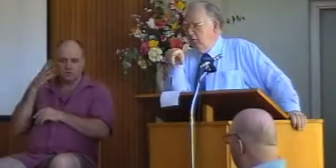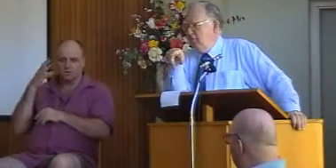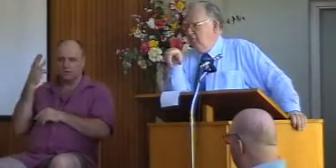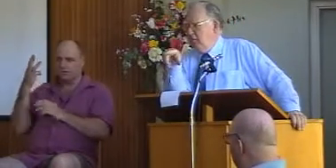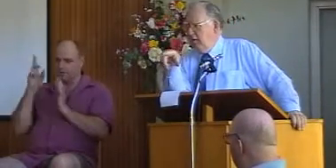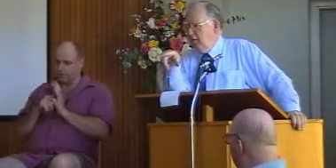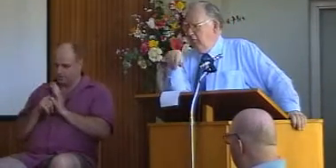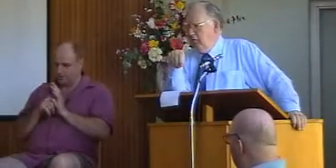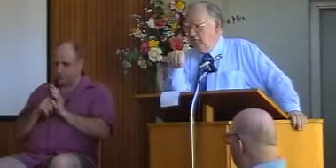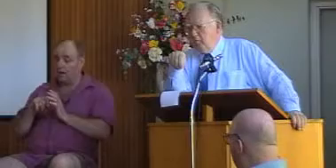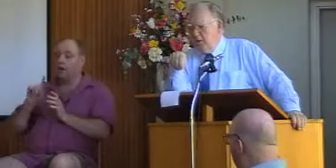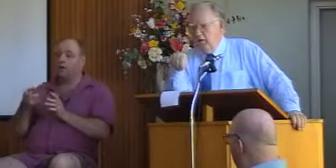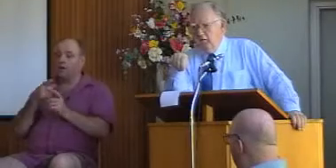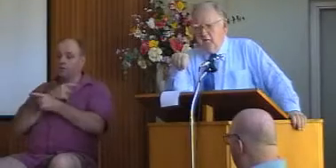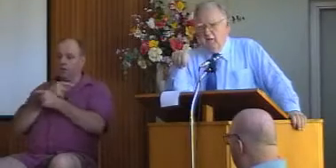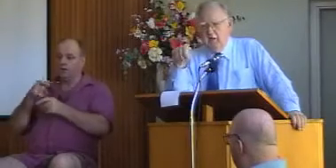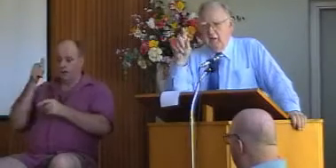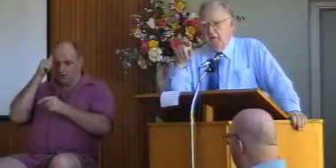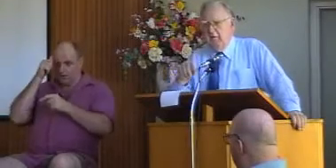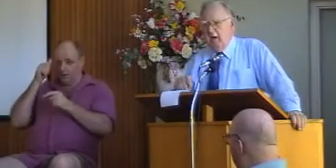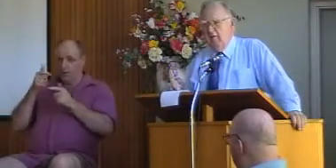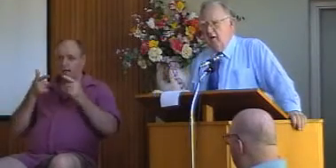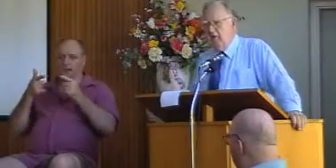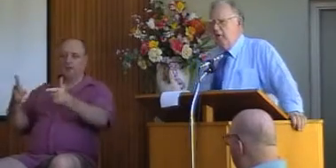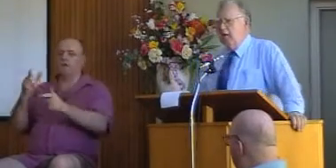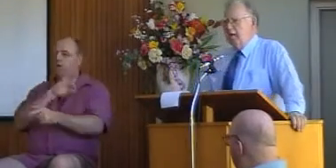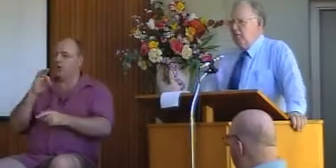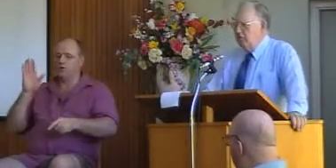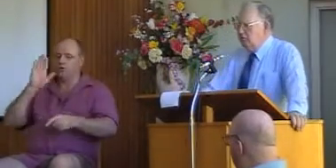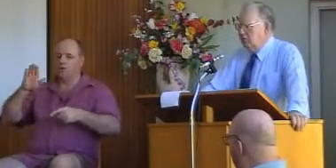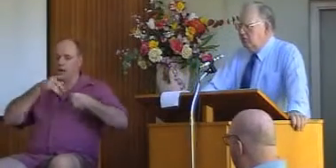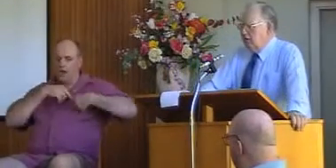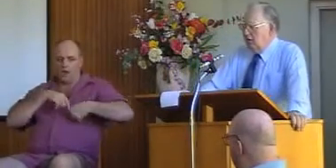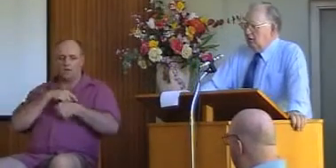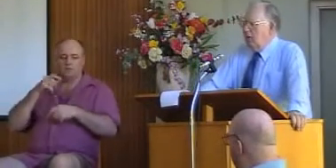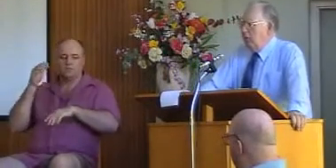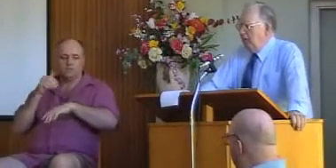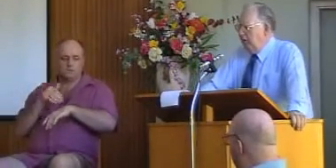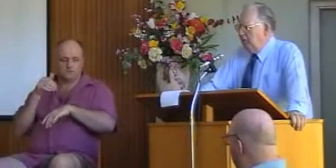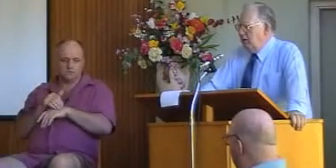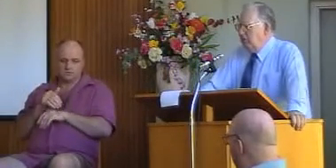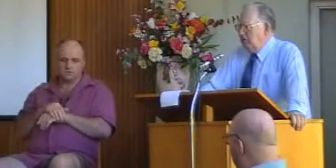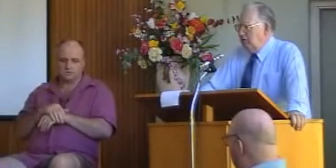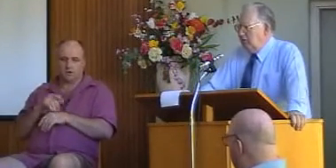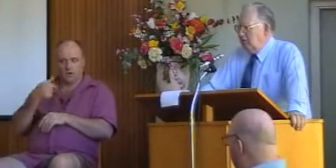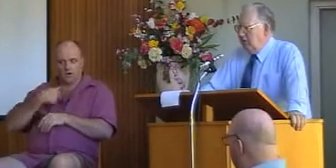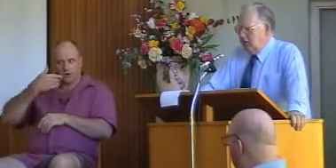Believe in God. Believe also in me. In the Father's house of many mansions. There is